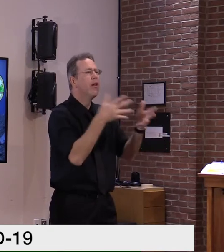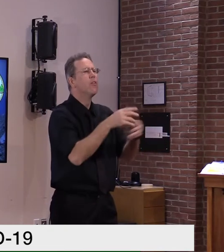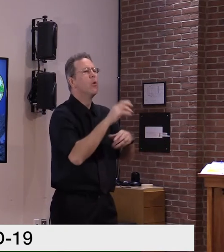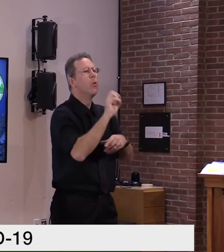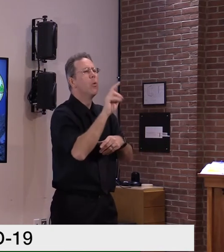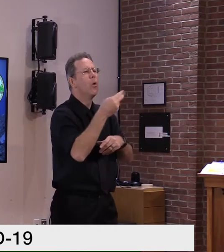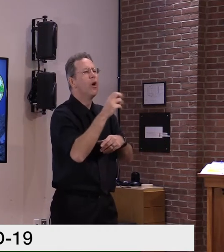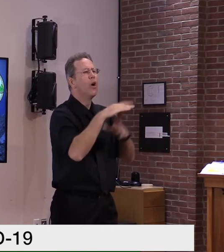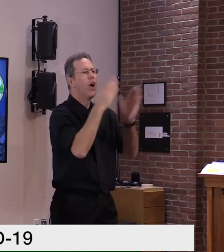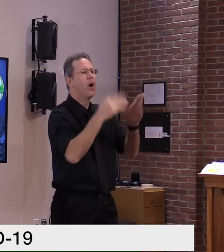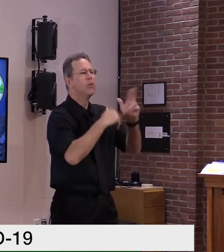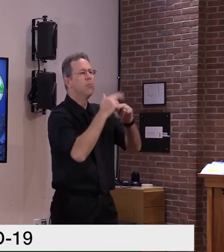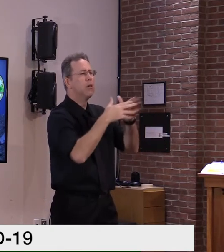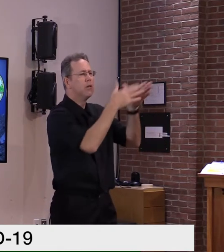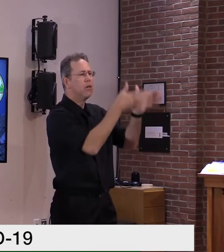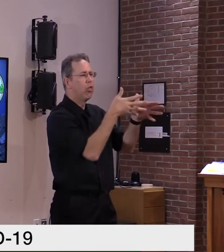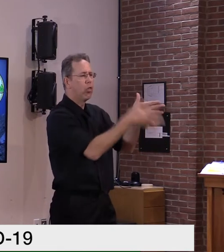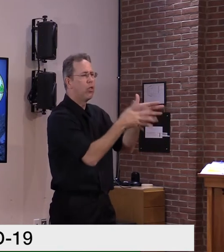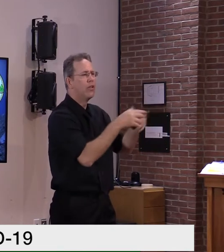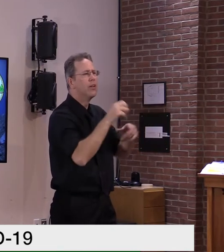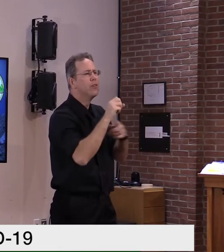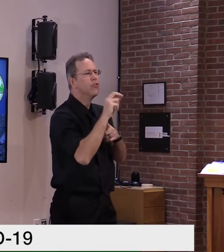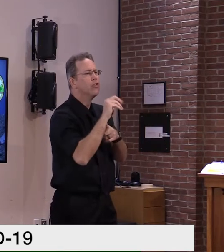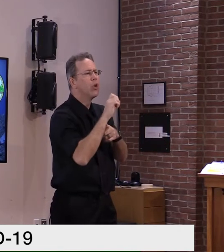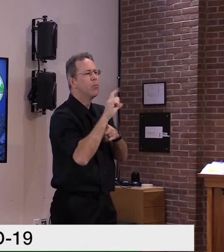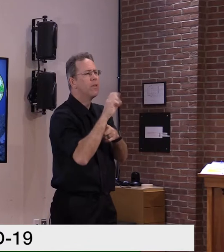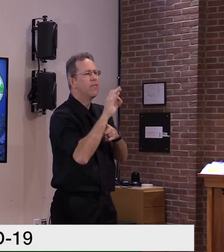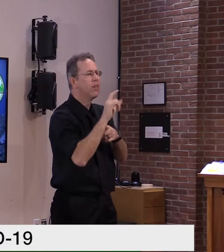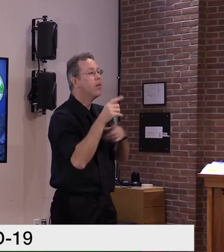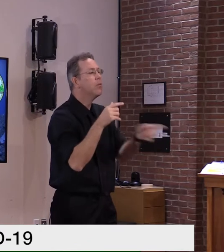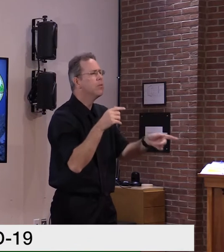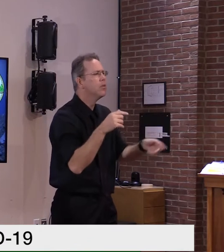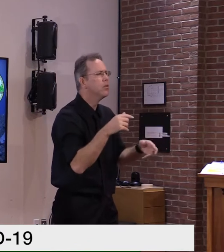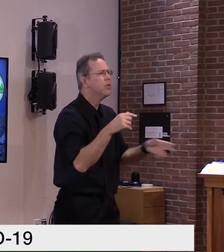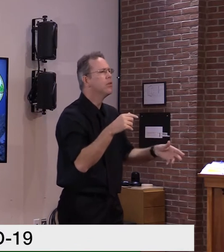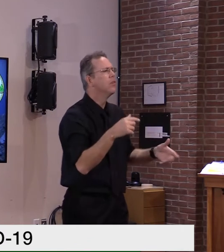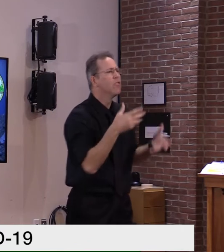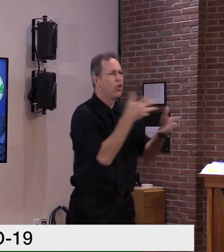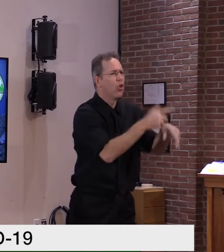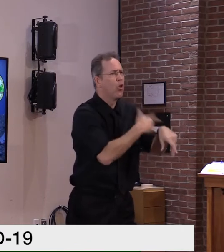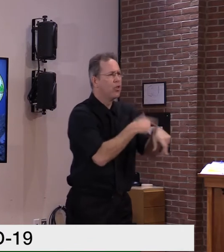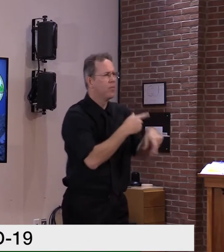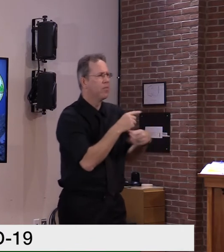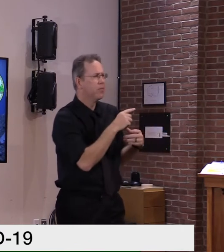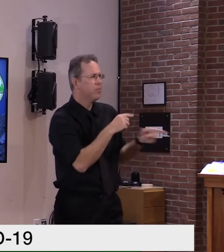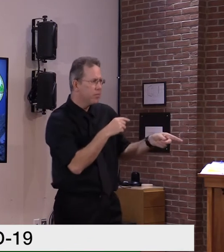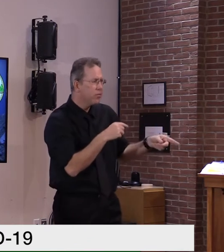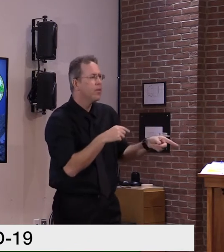Mass. 50 hours until 50 hours later when it was delivered.